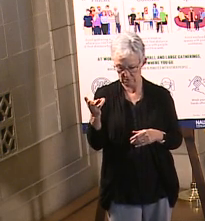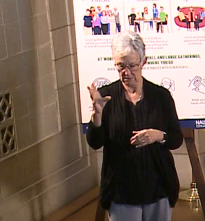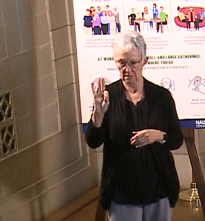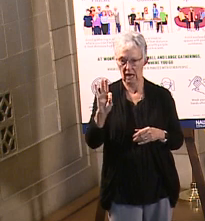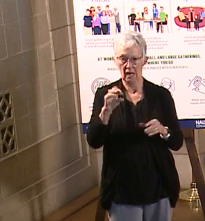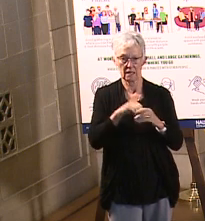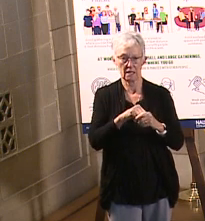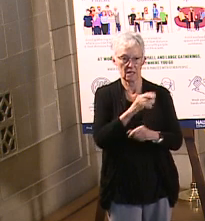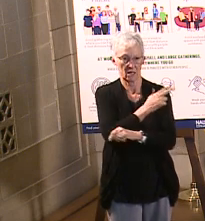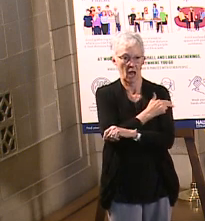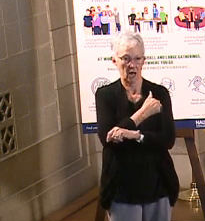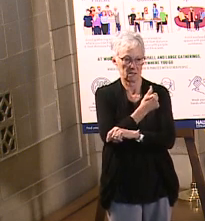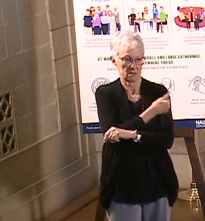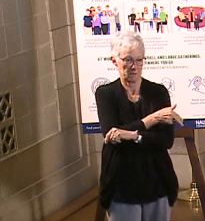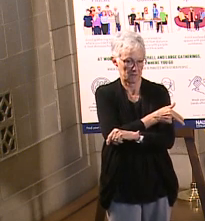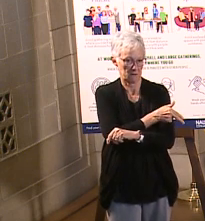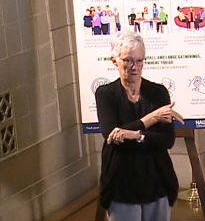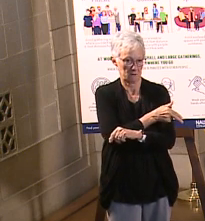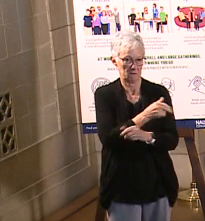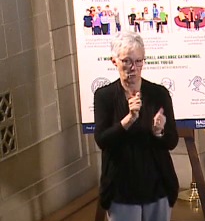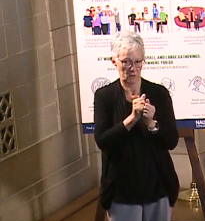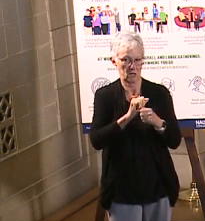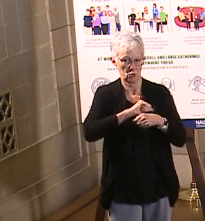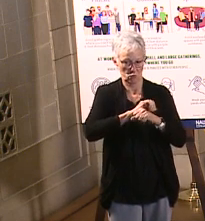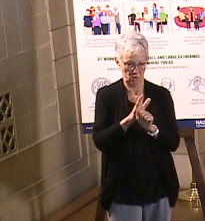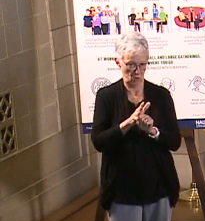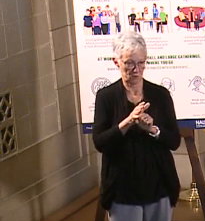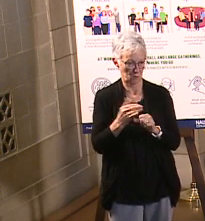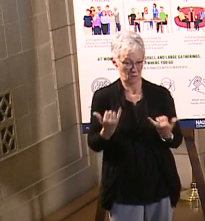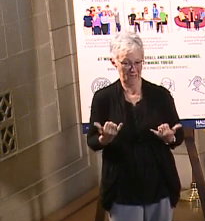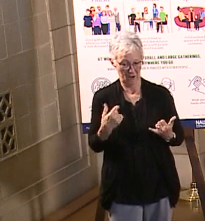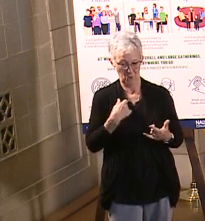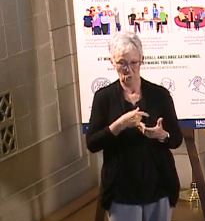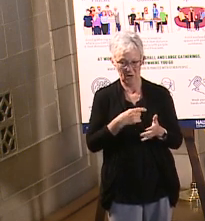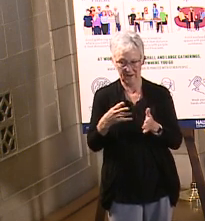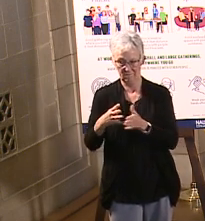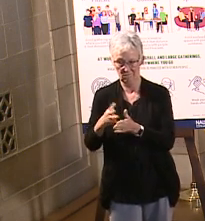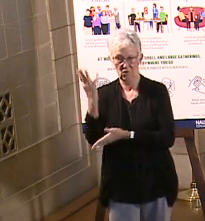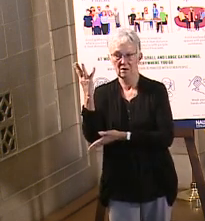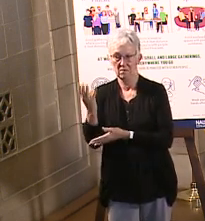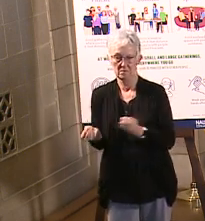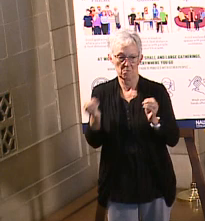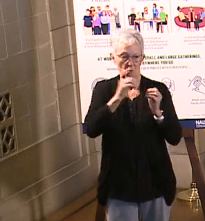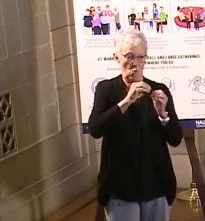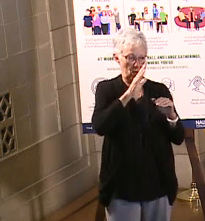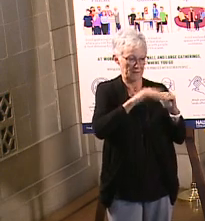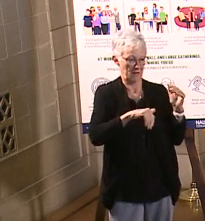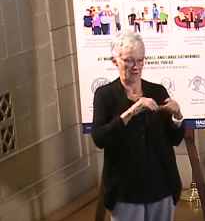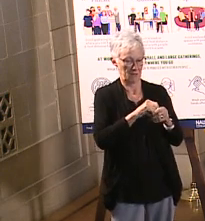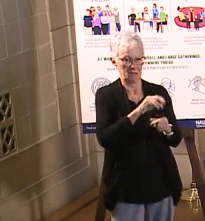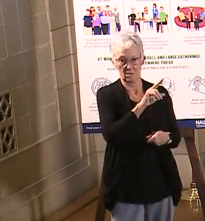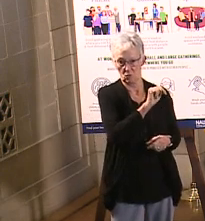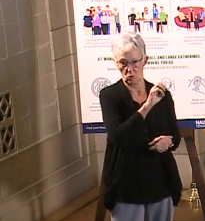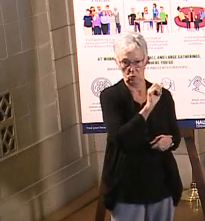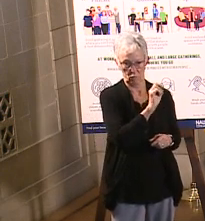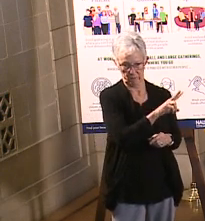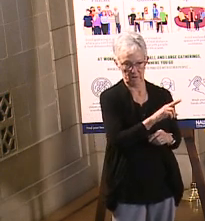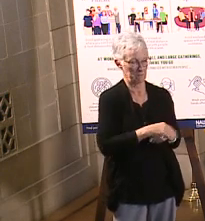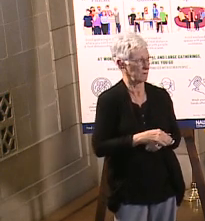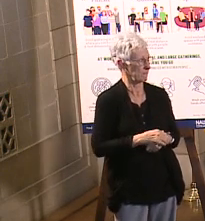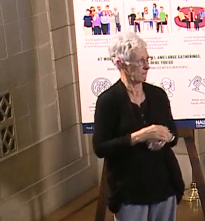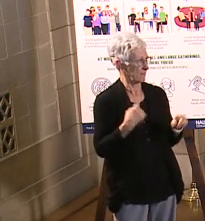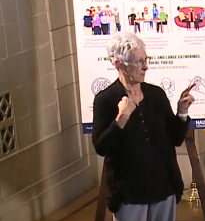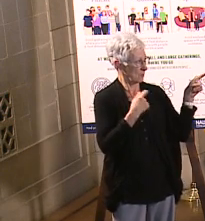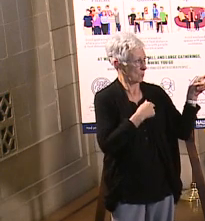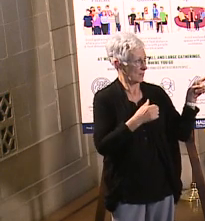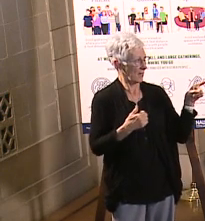So not quite 4 times what we were then. And of course, we've created our program here with regard to the different